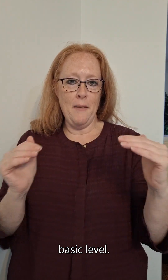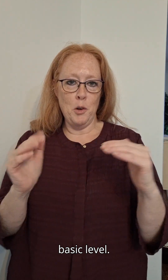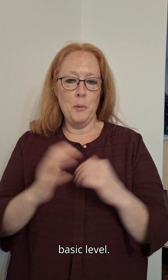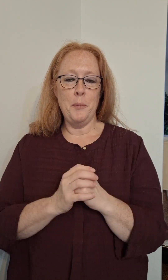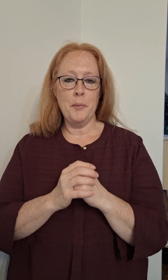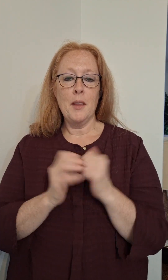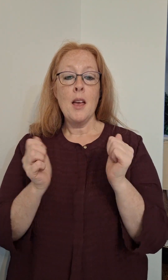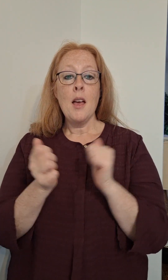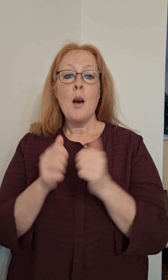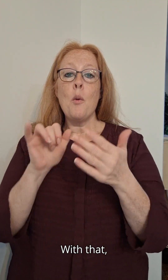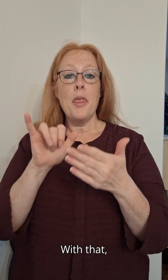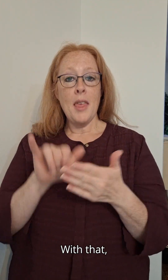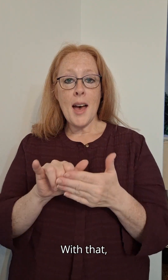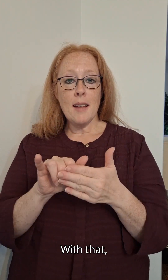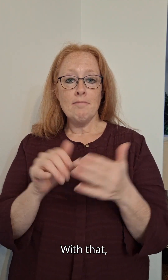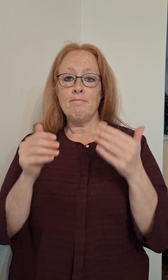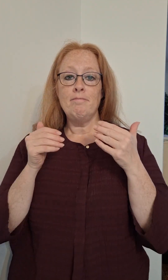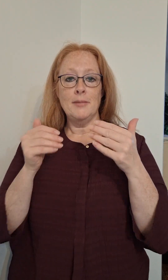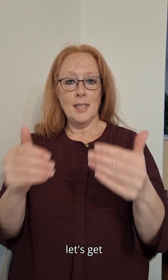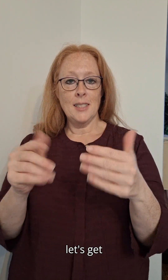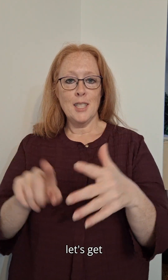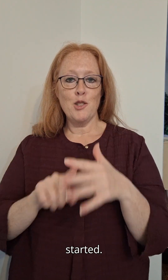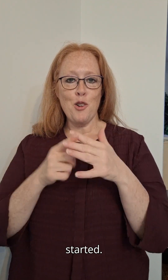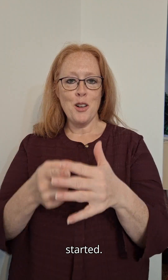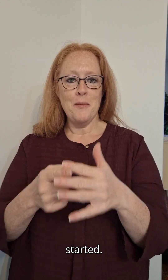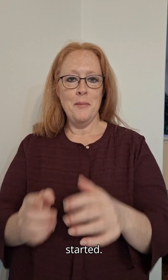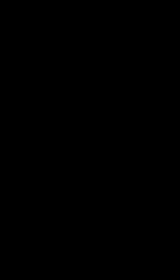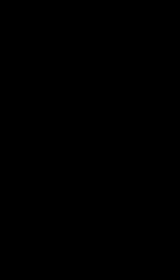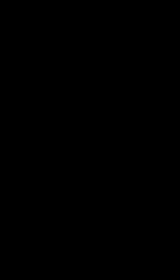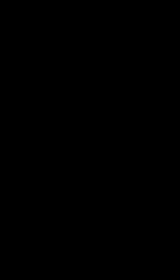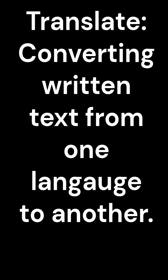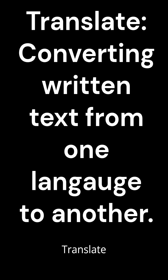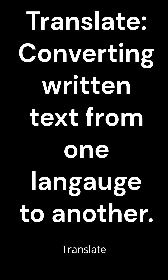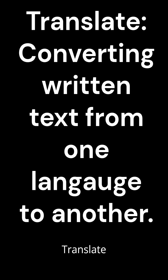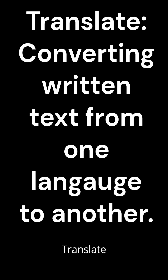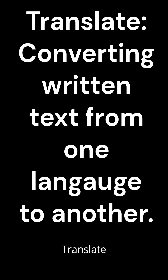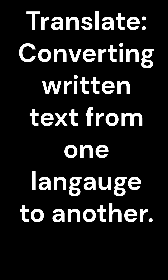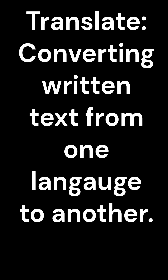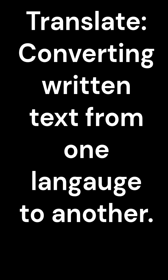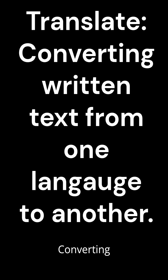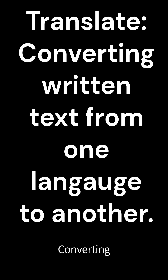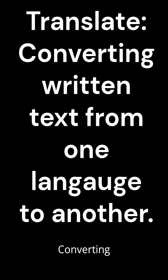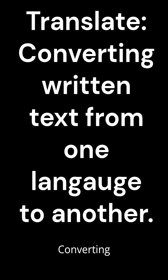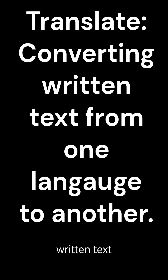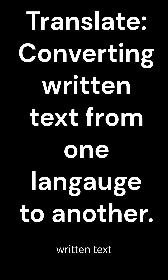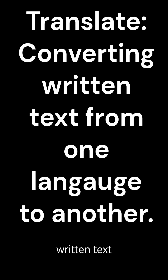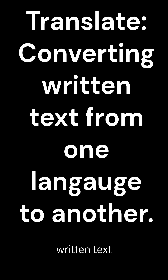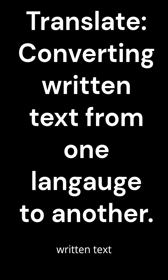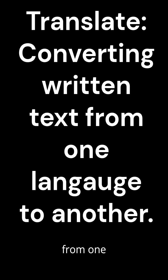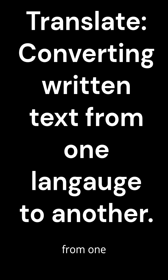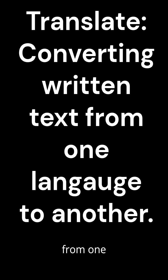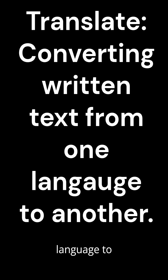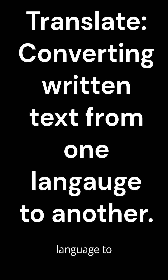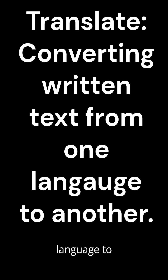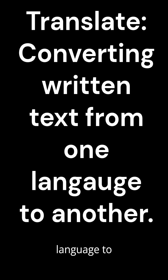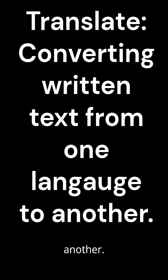level. With that, let's get started. Translate. Converting written text from one language to